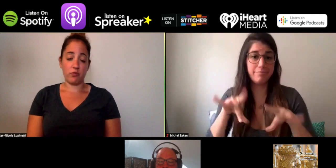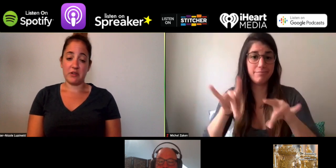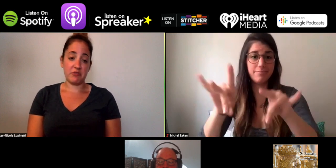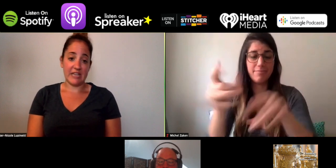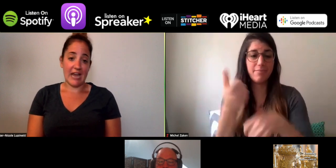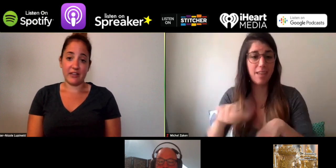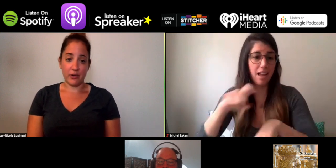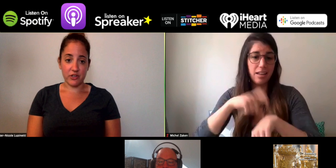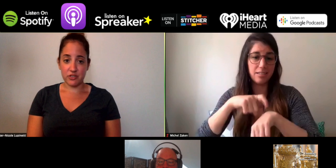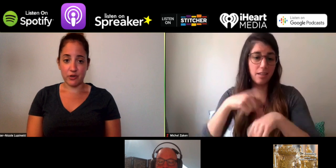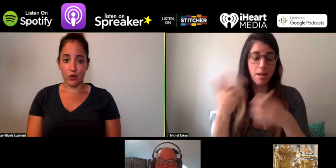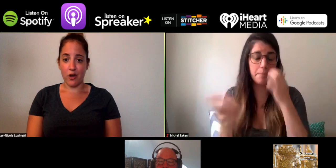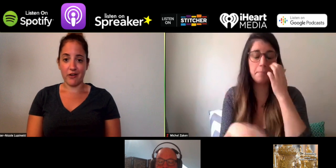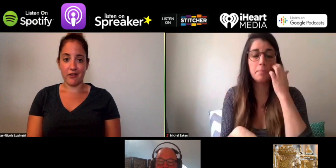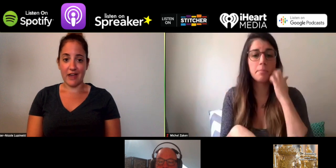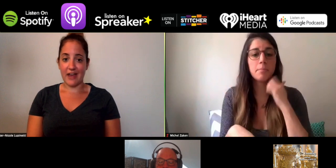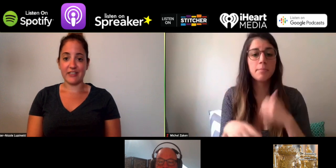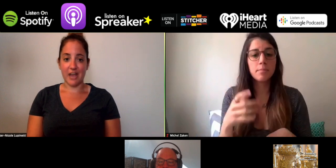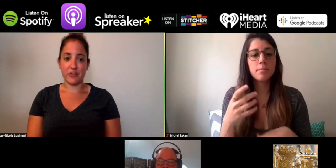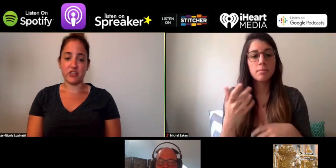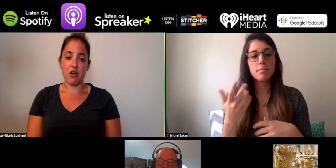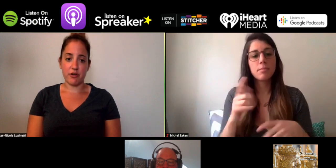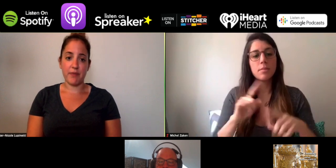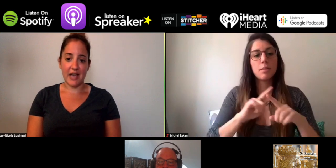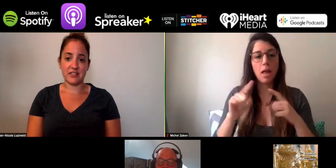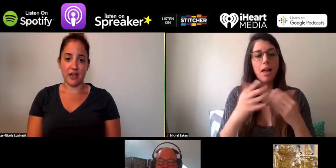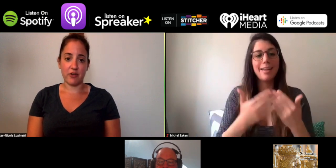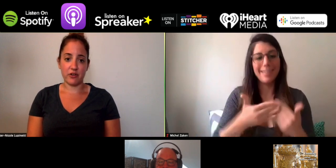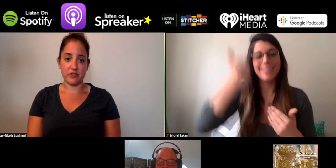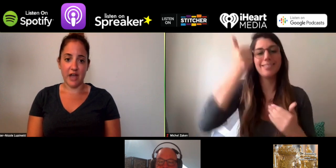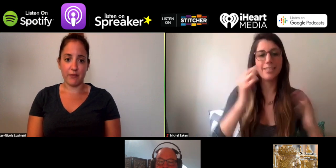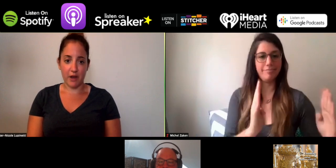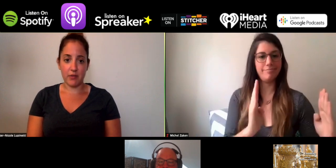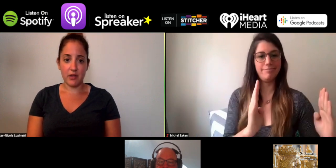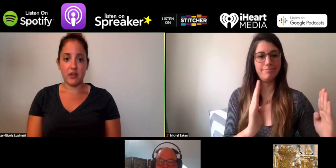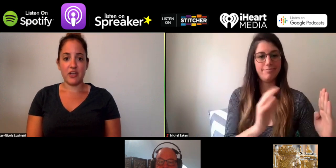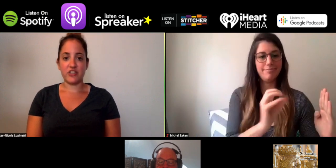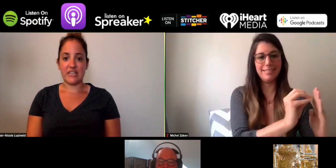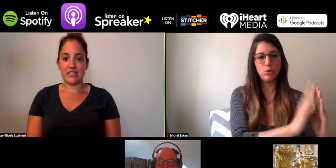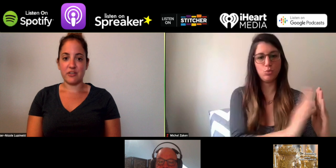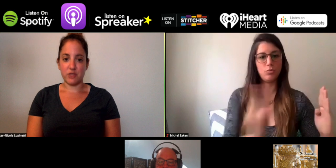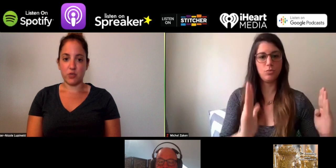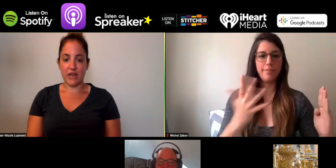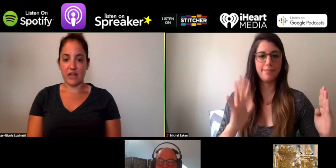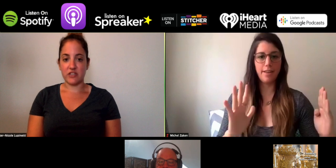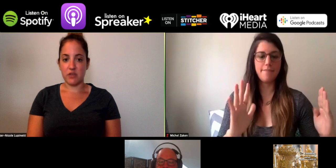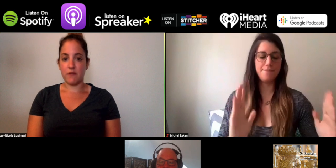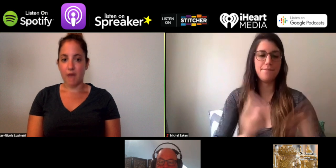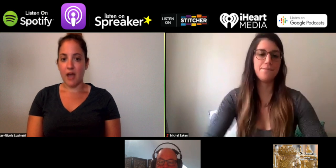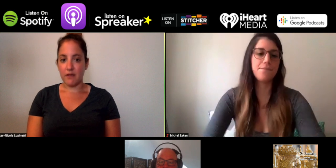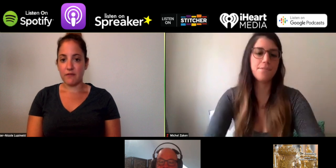Or really any language you can acquire at any time. It's just harder past that critical time frame. It's just easier between